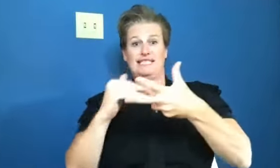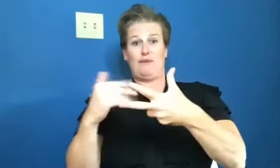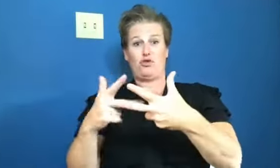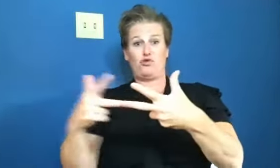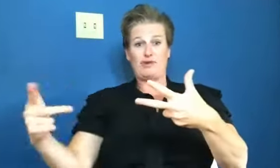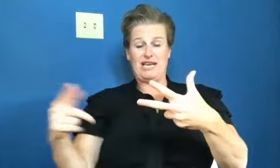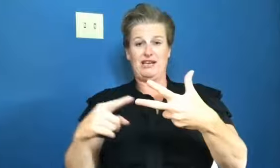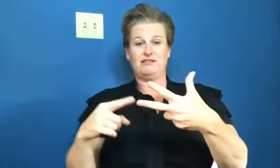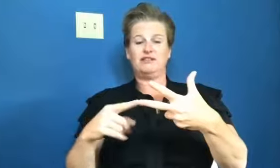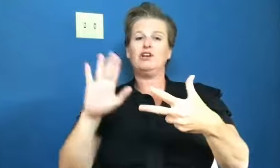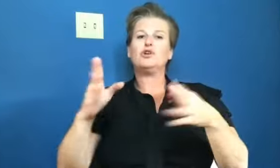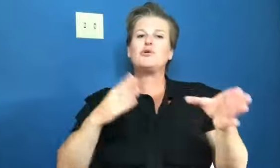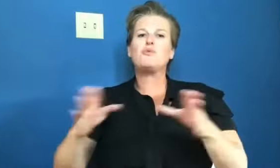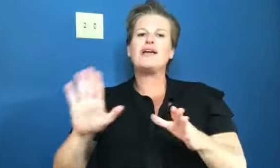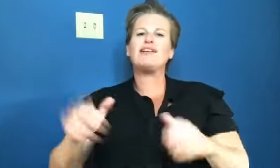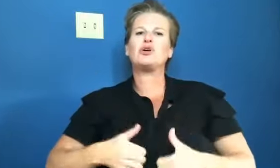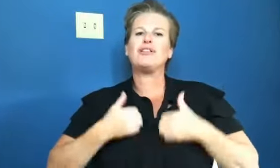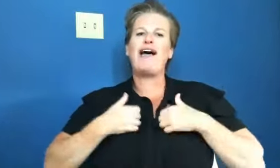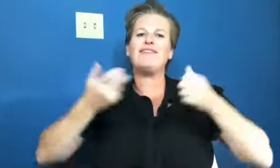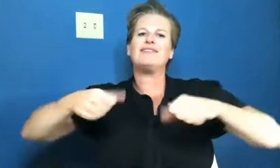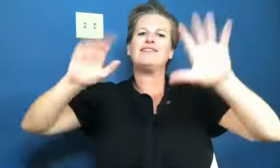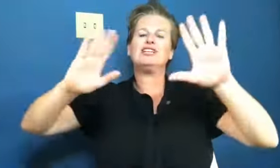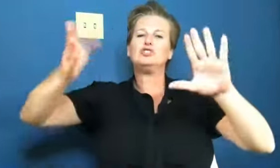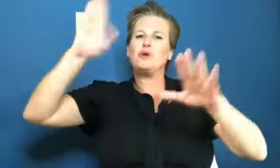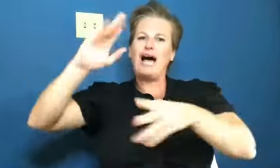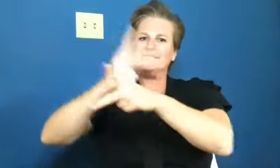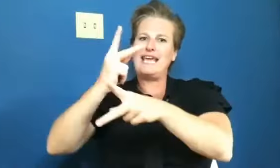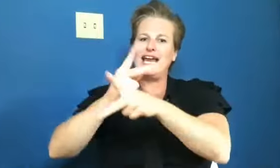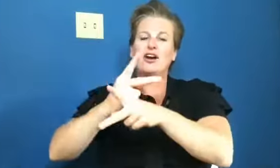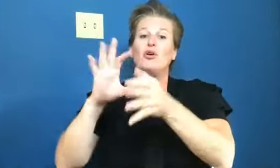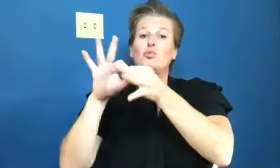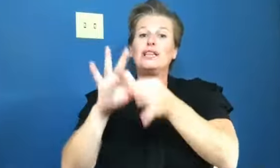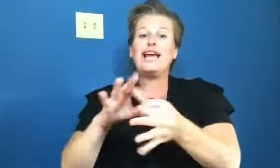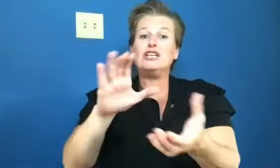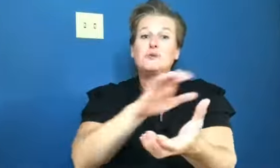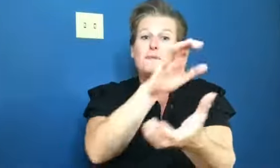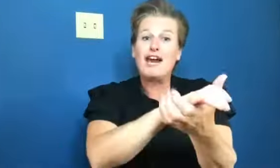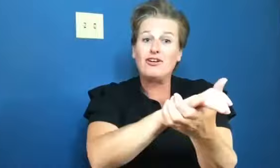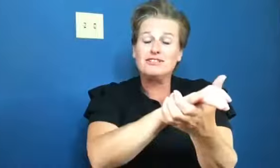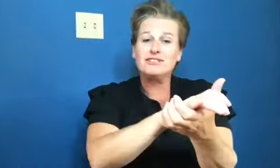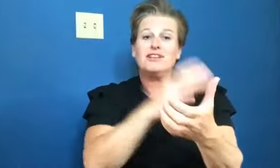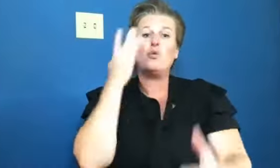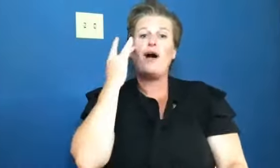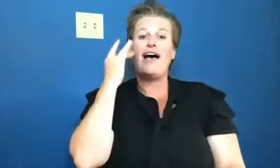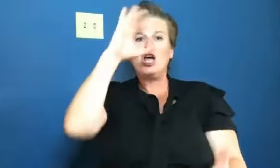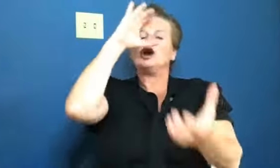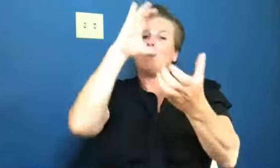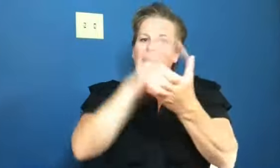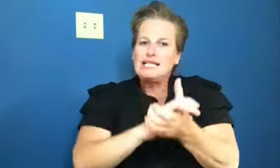will and your life over to the care of God in your marriage. She said, your husband is your greatest teacher to you if only you will surrender to the lesson. That